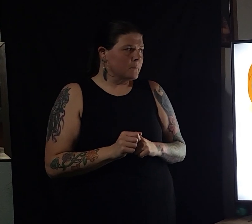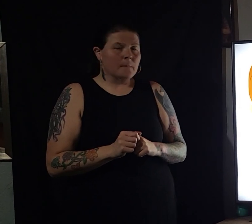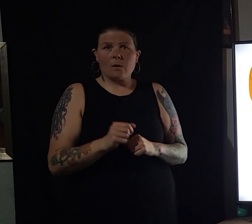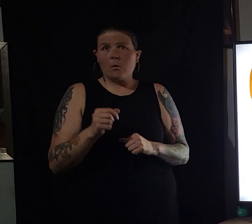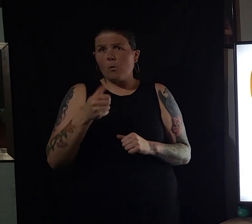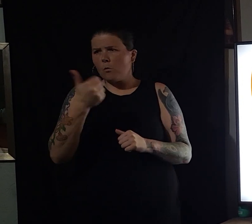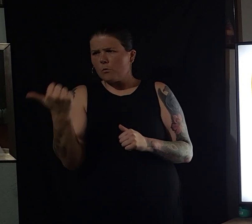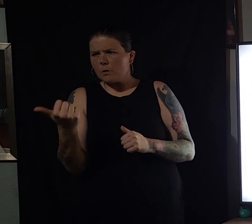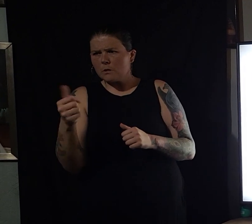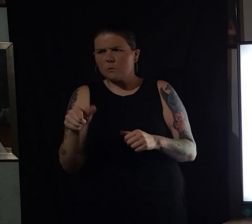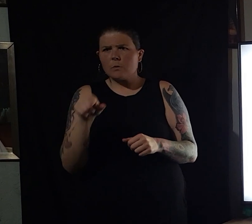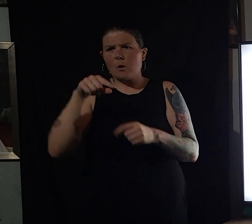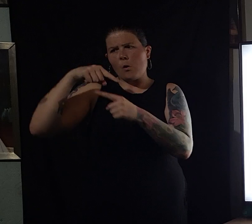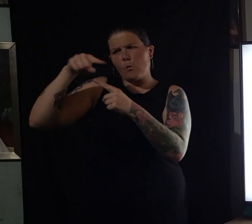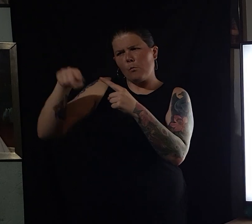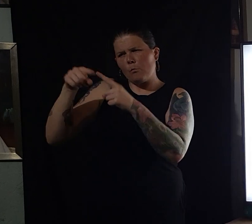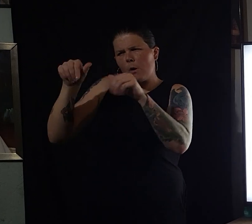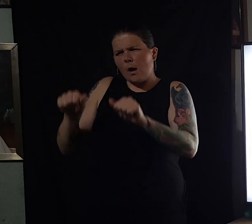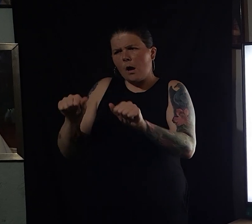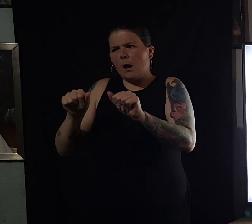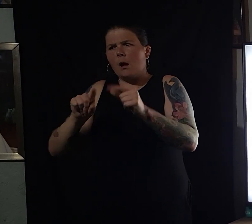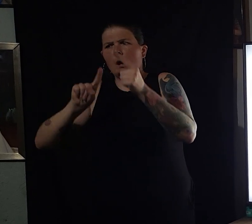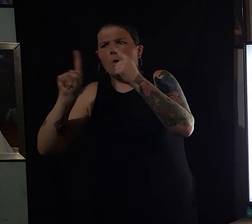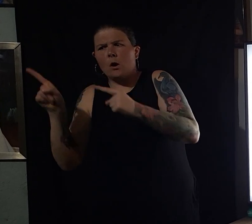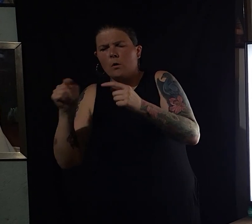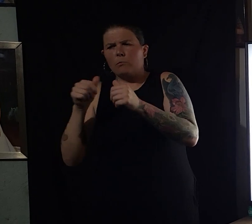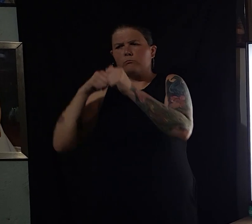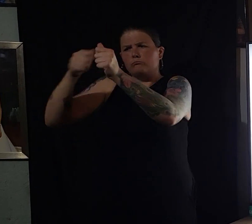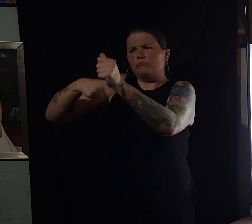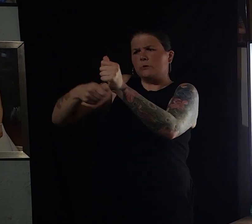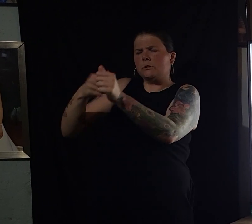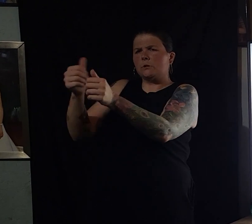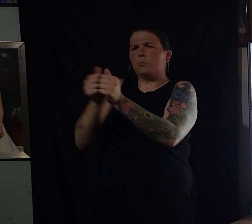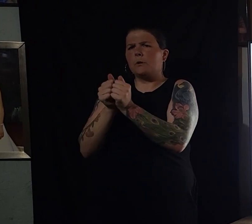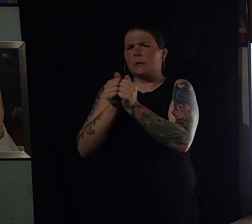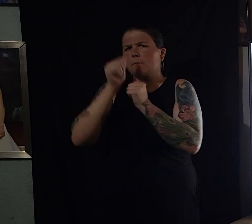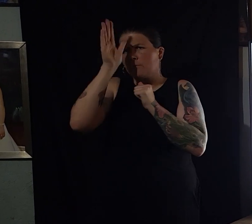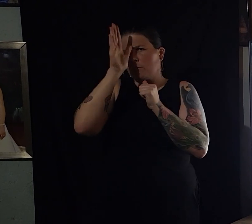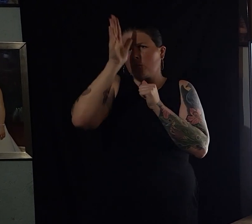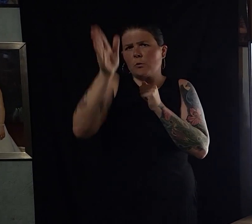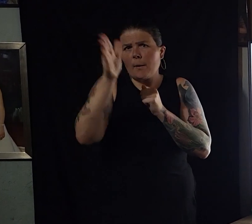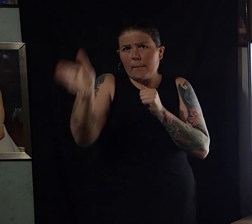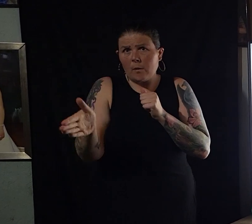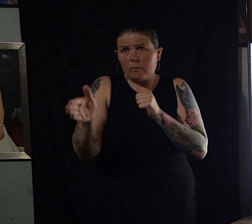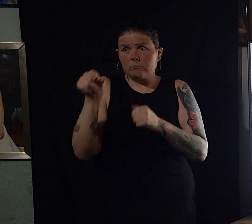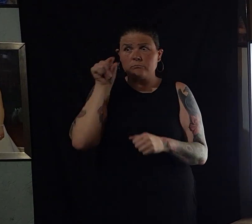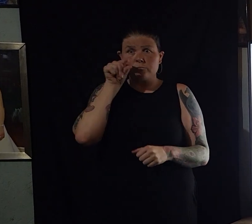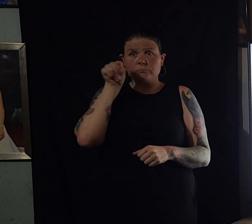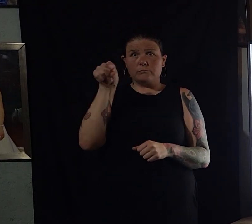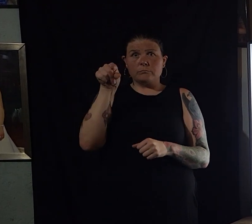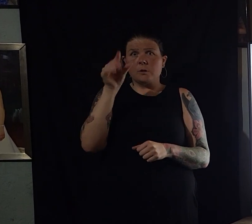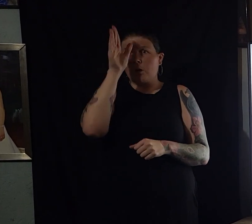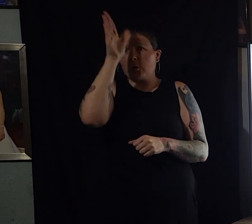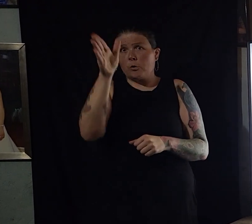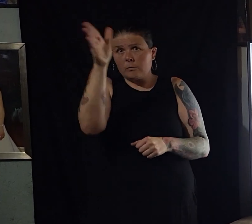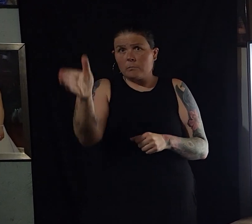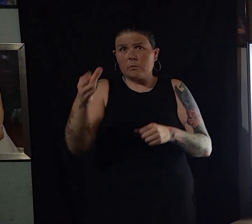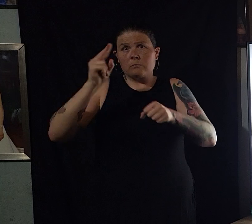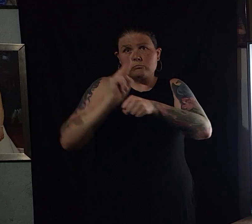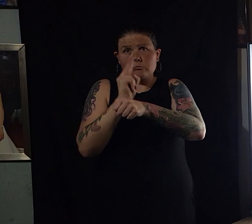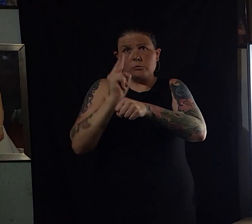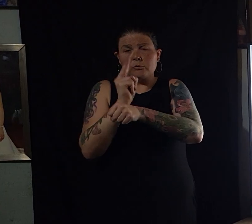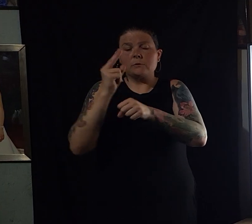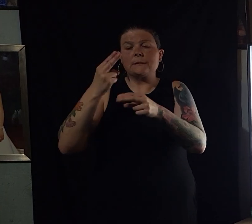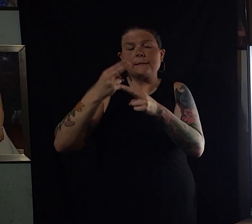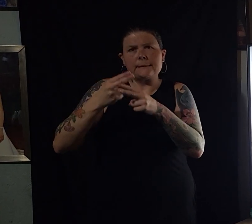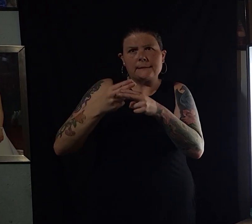Or this one, when can I go fishing with Grandpa? Grandpa is being used as a